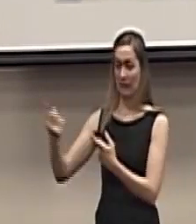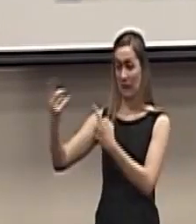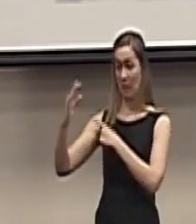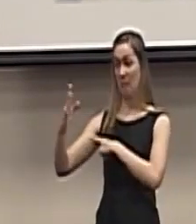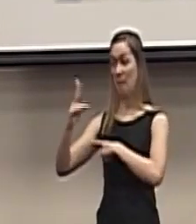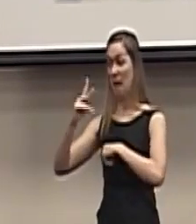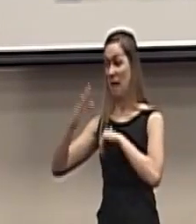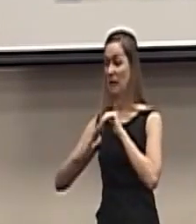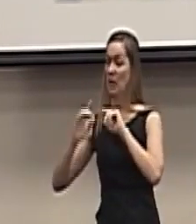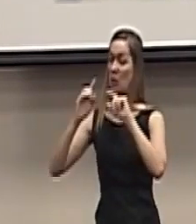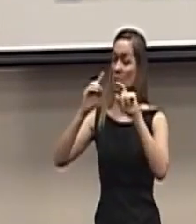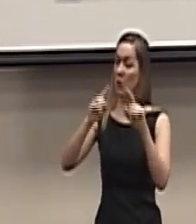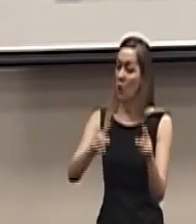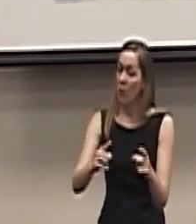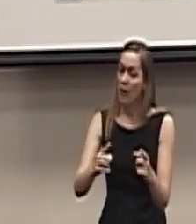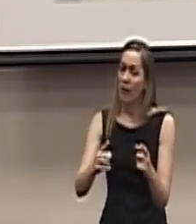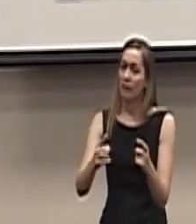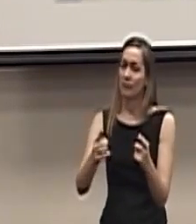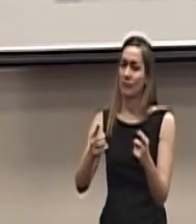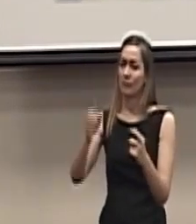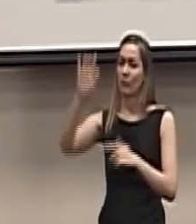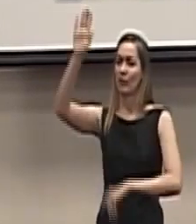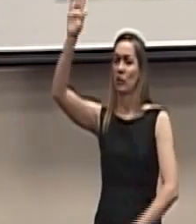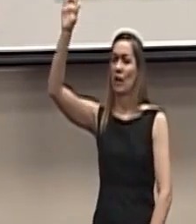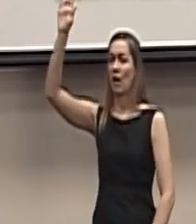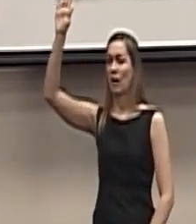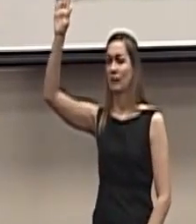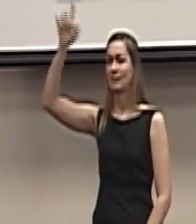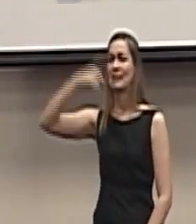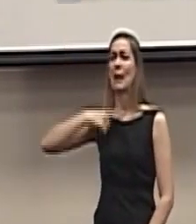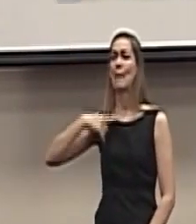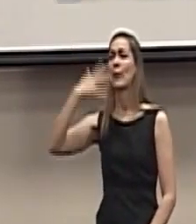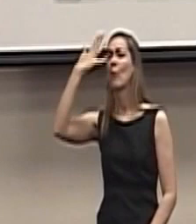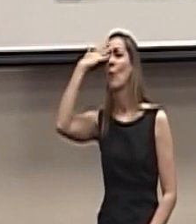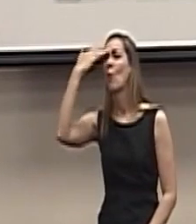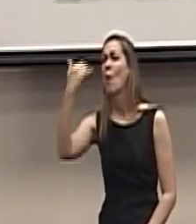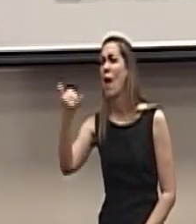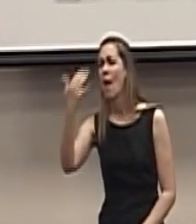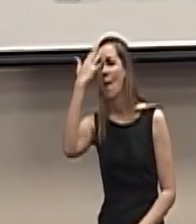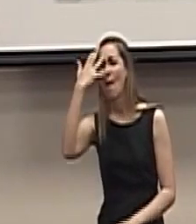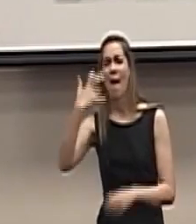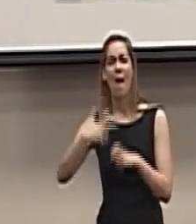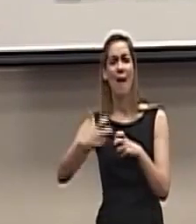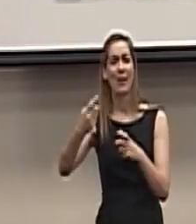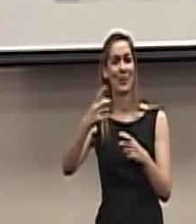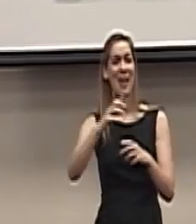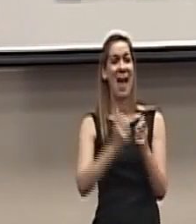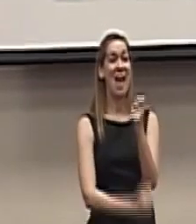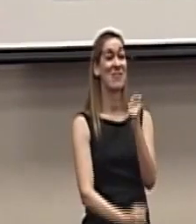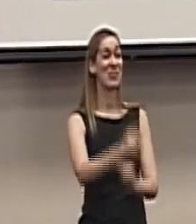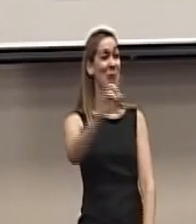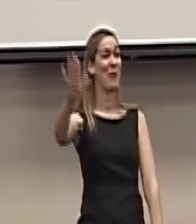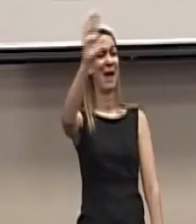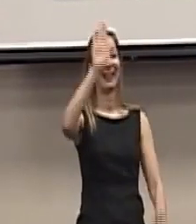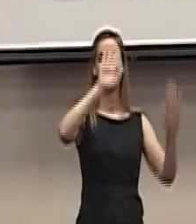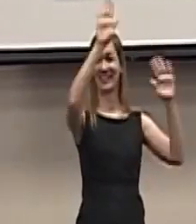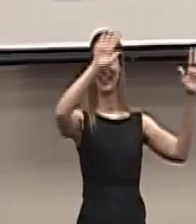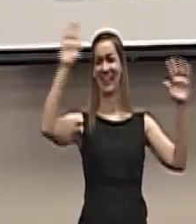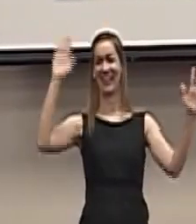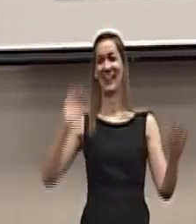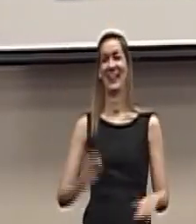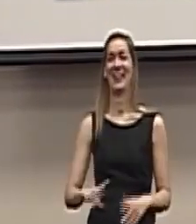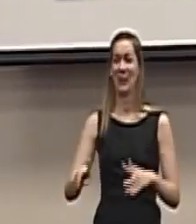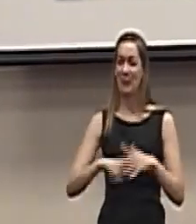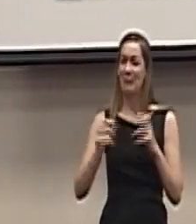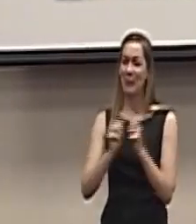going, I want you to raise your hand. I want you to tell me why. Why do you think it was harder? And everybody's going to raise their hand now. We'll start with Corey